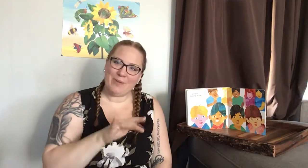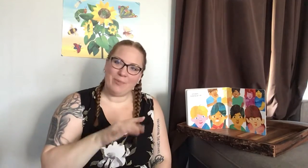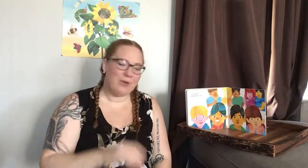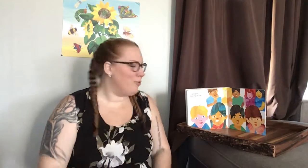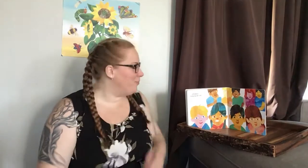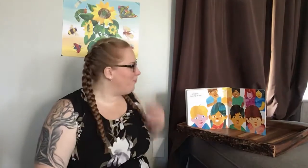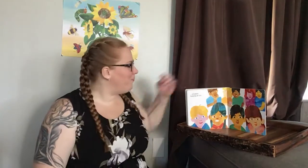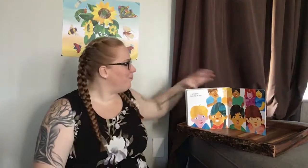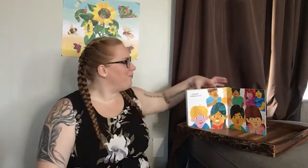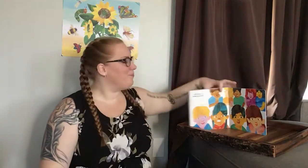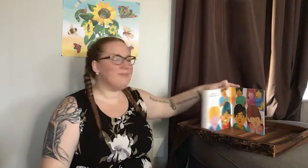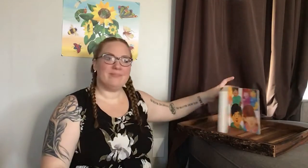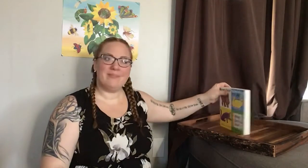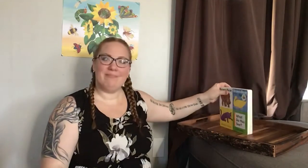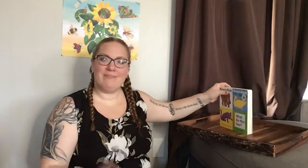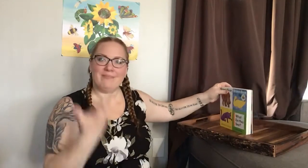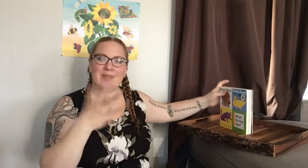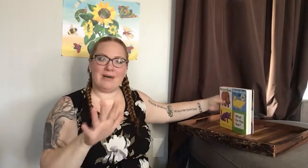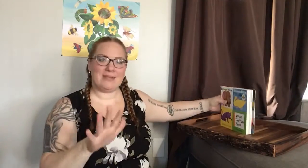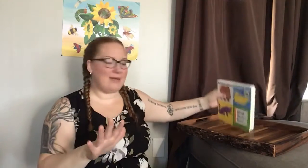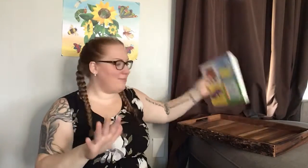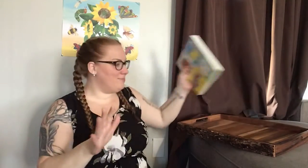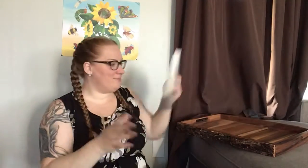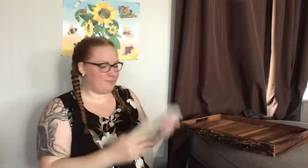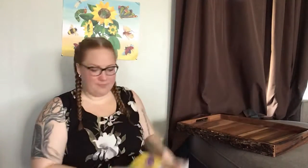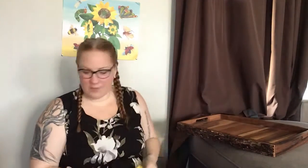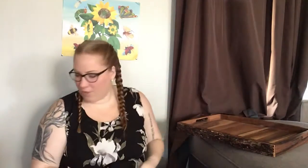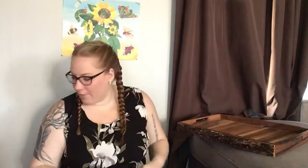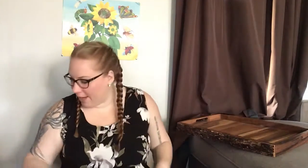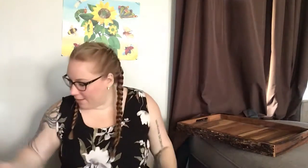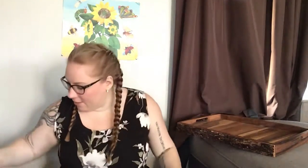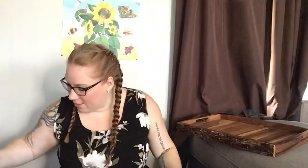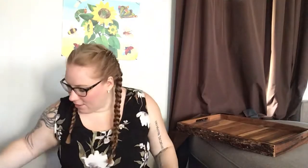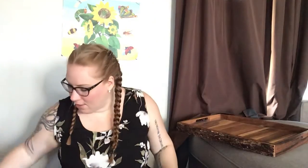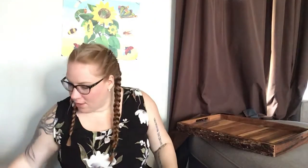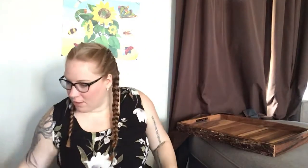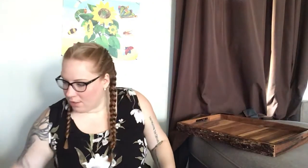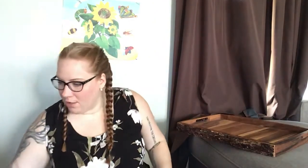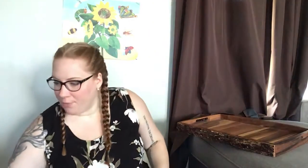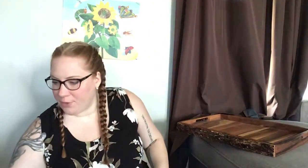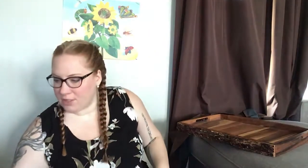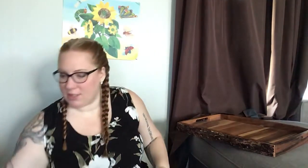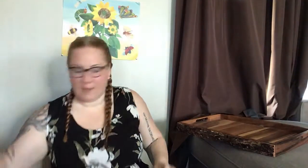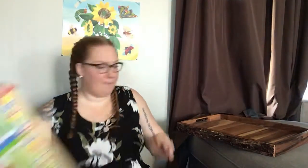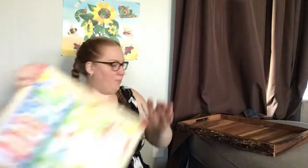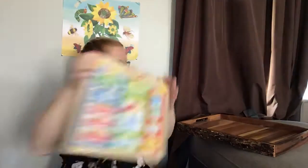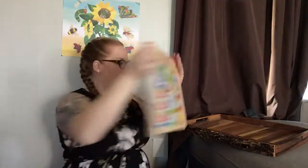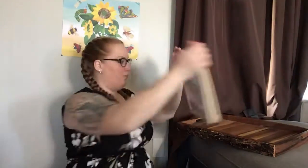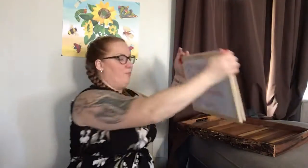Pretty cool. All done. All right. Book.